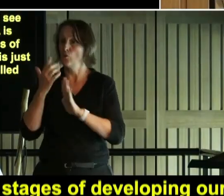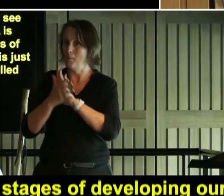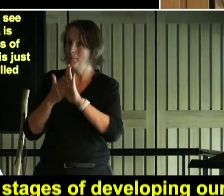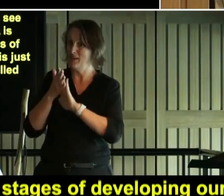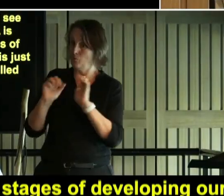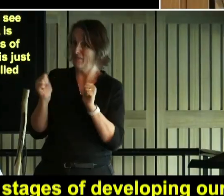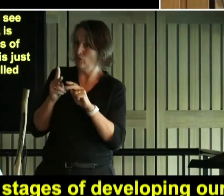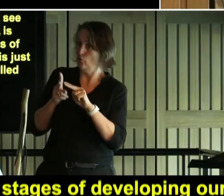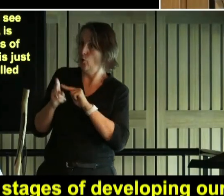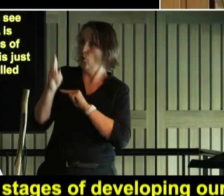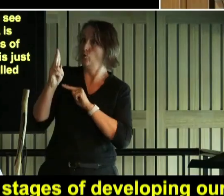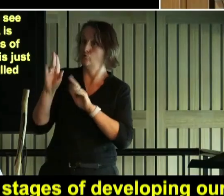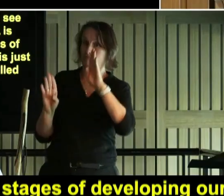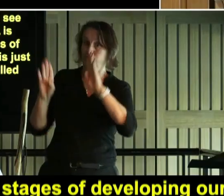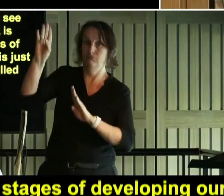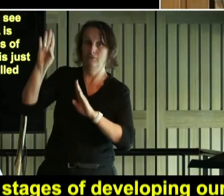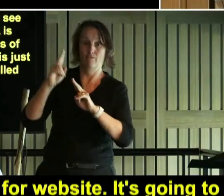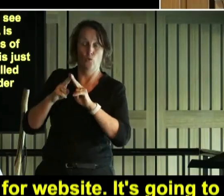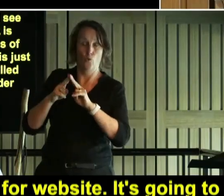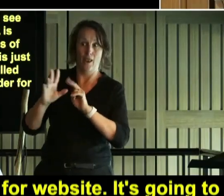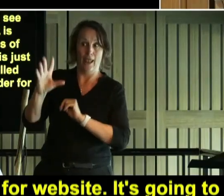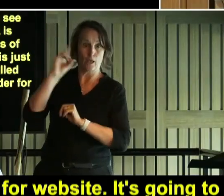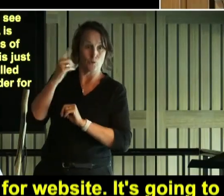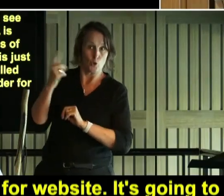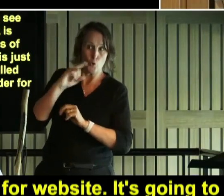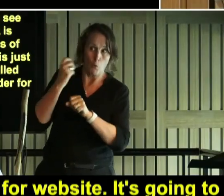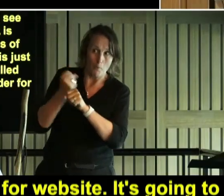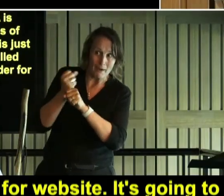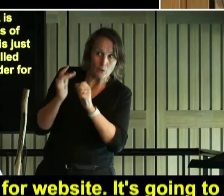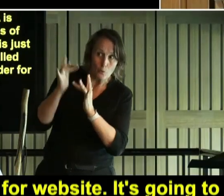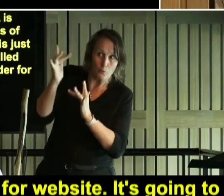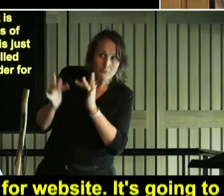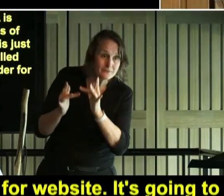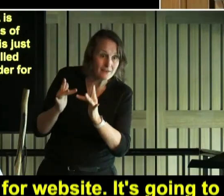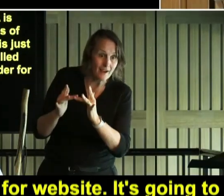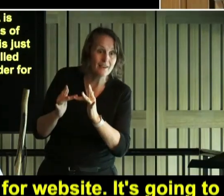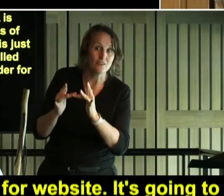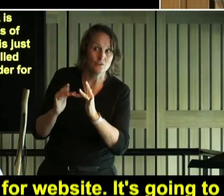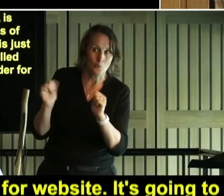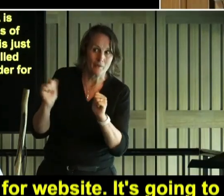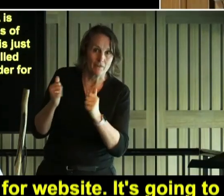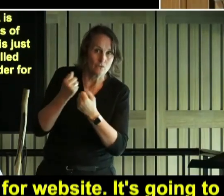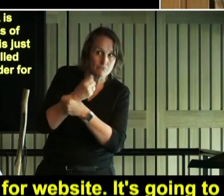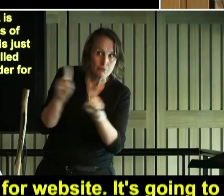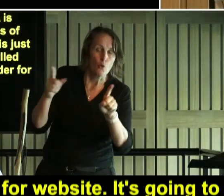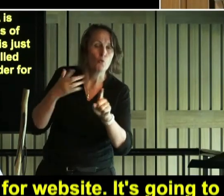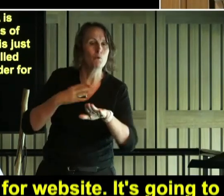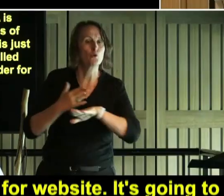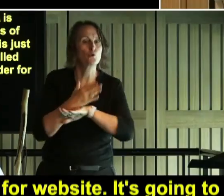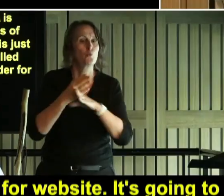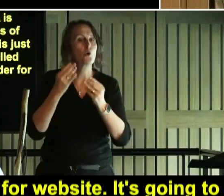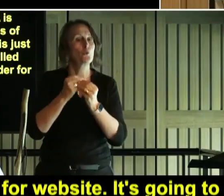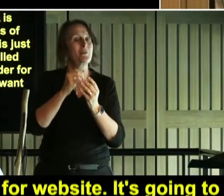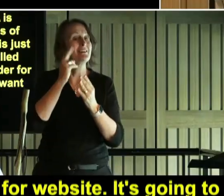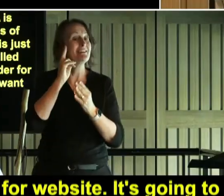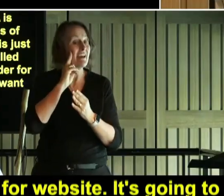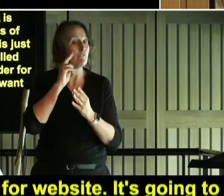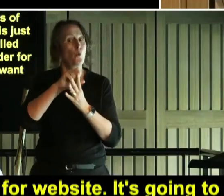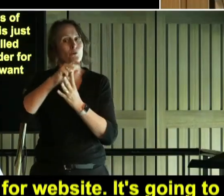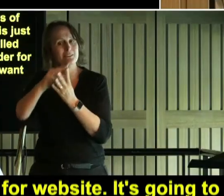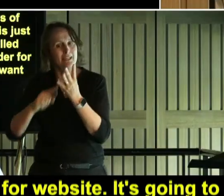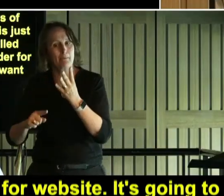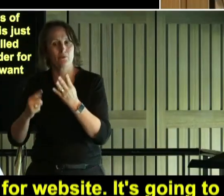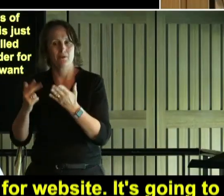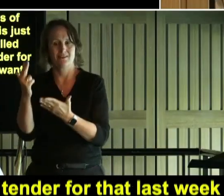a tender for that last week. So that's on our website. We want to work with deaf and disabled designers or